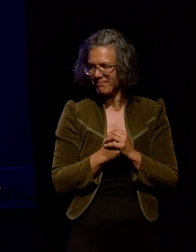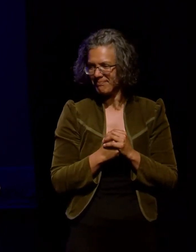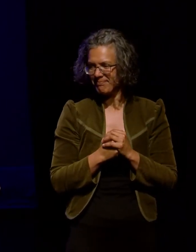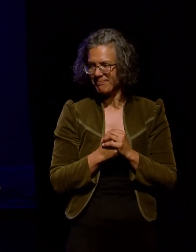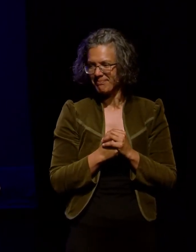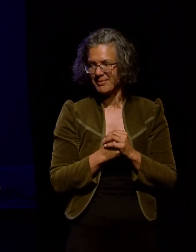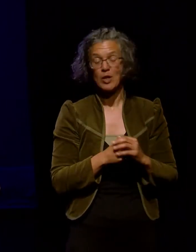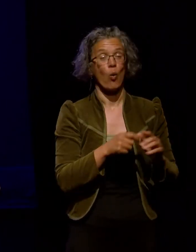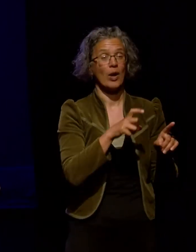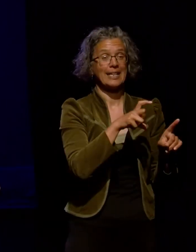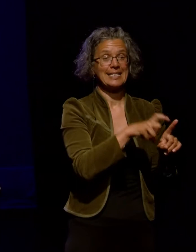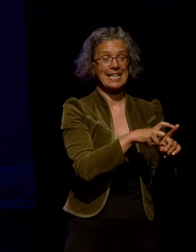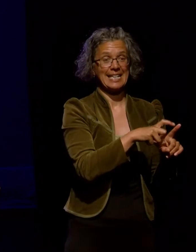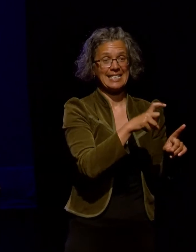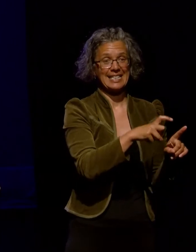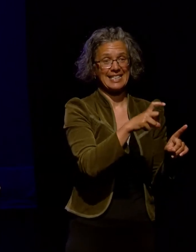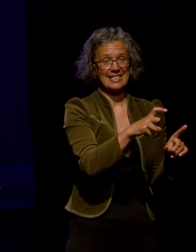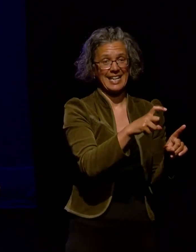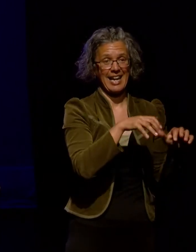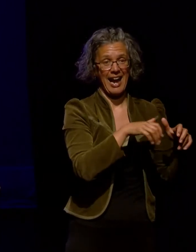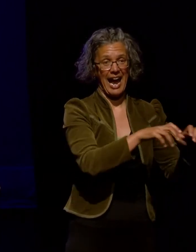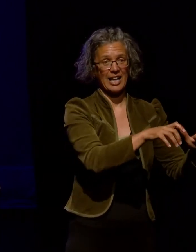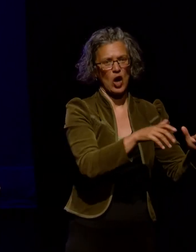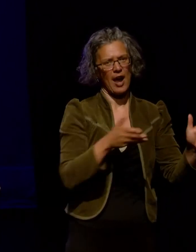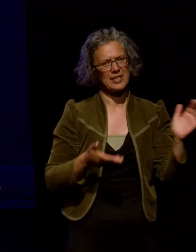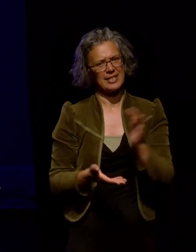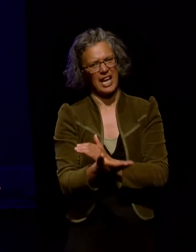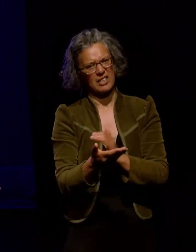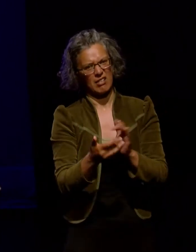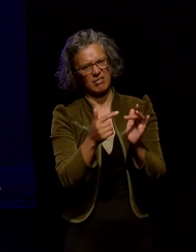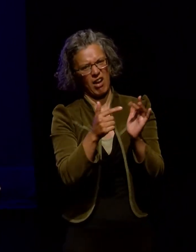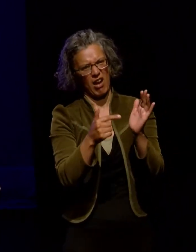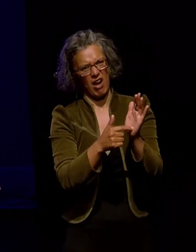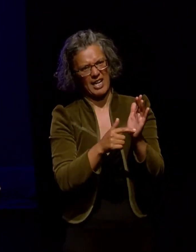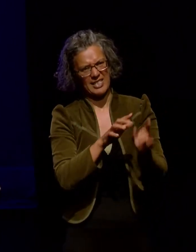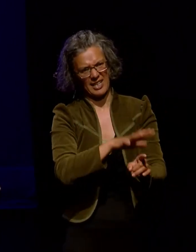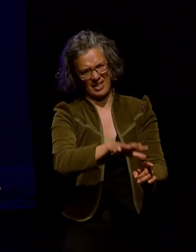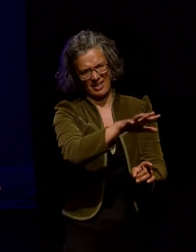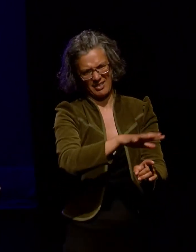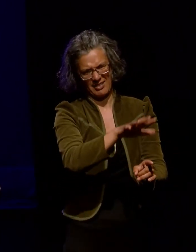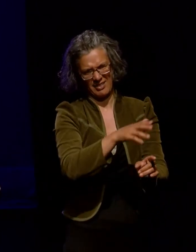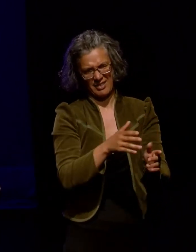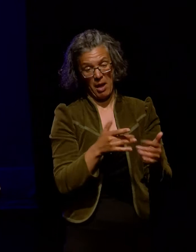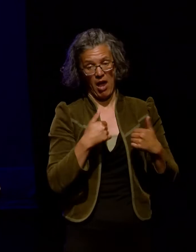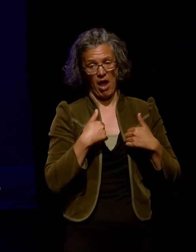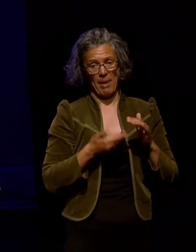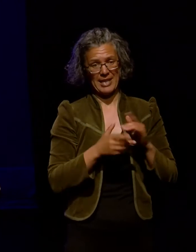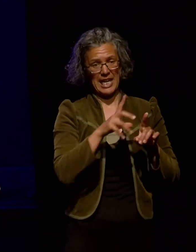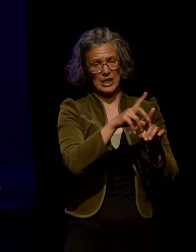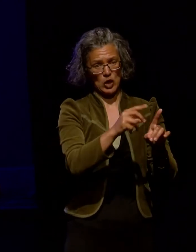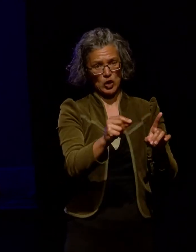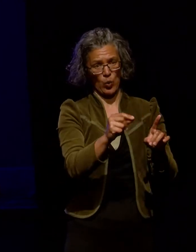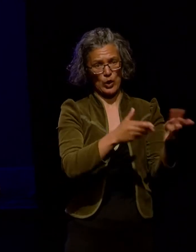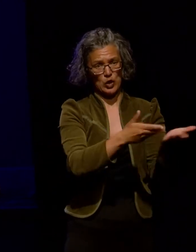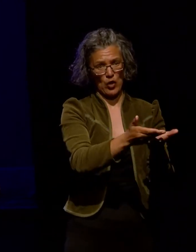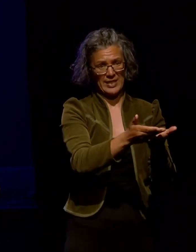DCC Archives is part of a wider council department that has a large IT component. I'm part of digital services, and then we have a wider